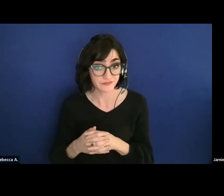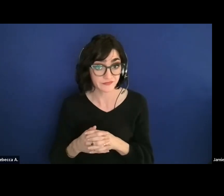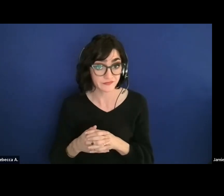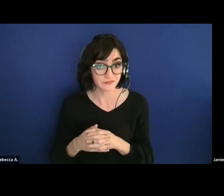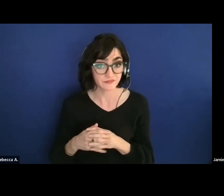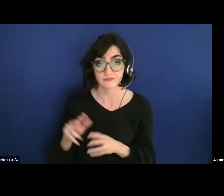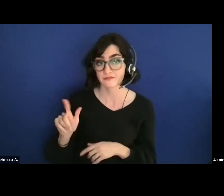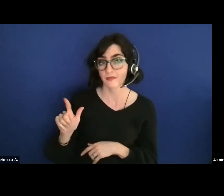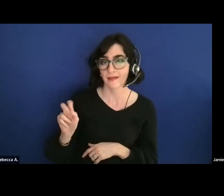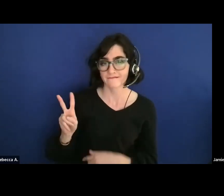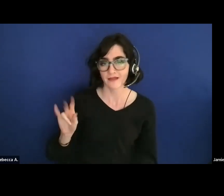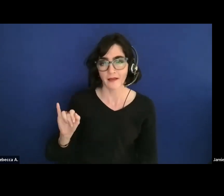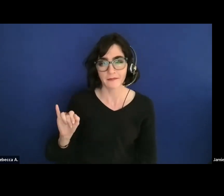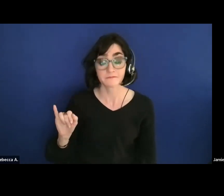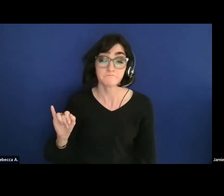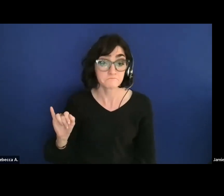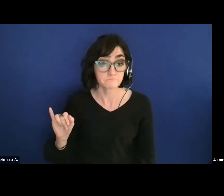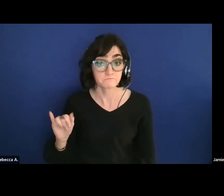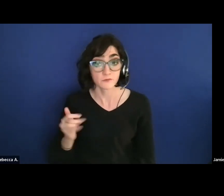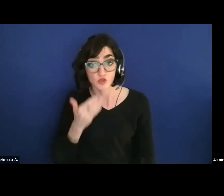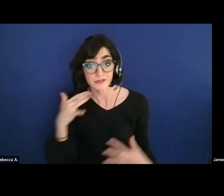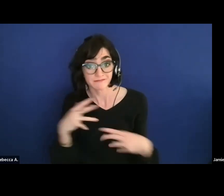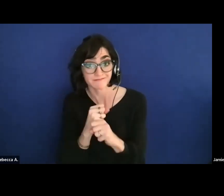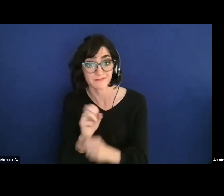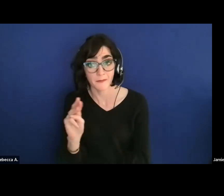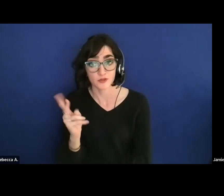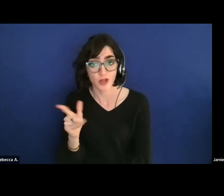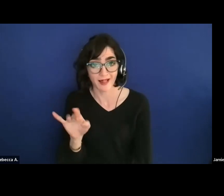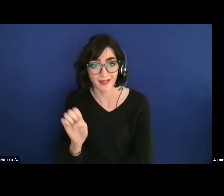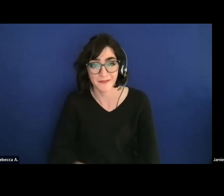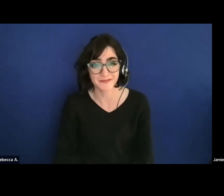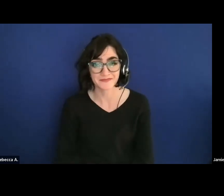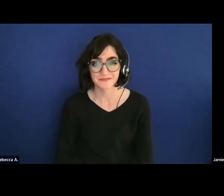I don't. I think that was a good summation by Michelle. So I